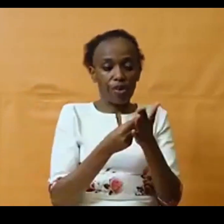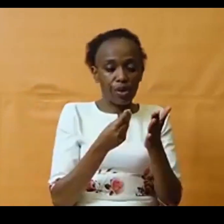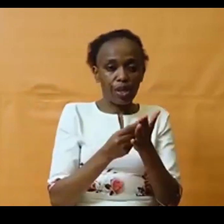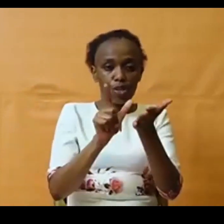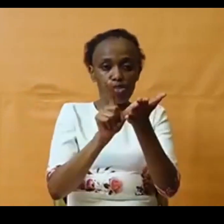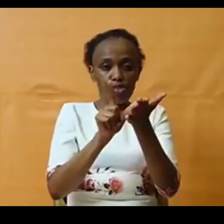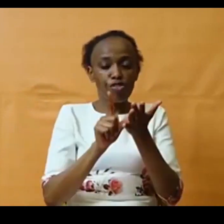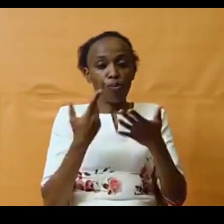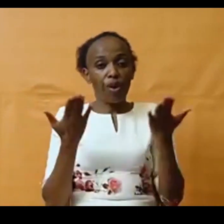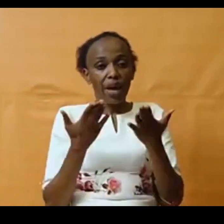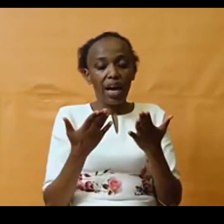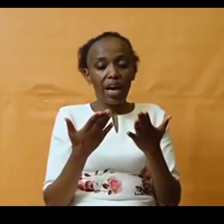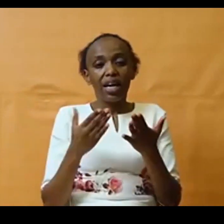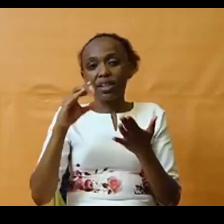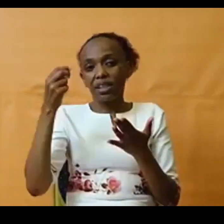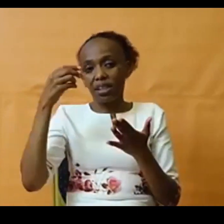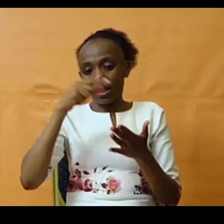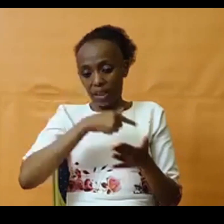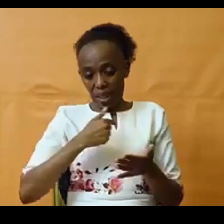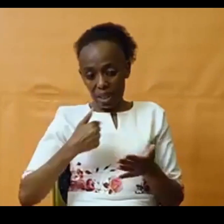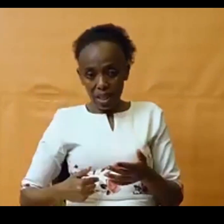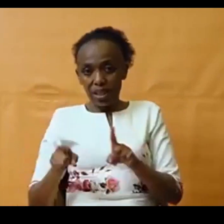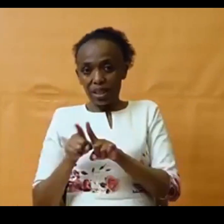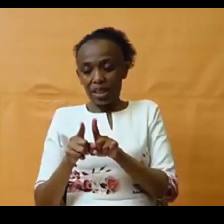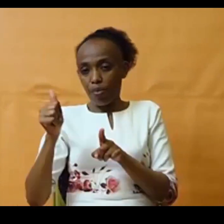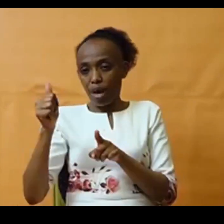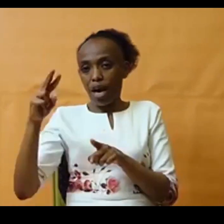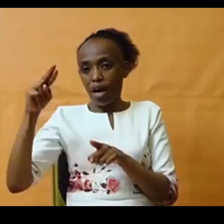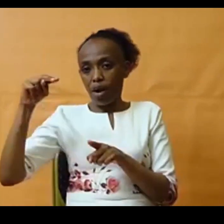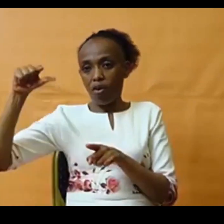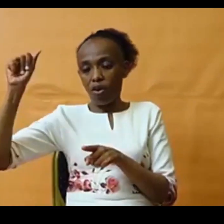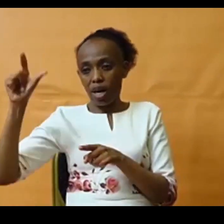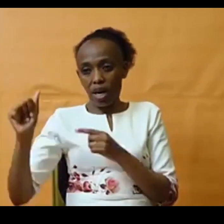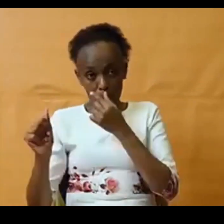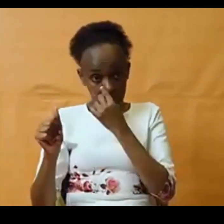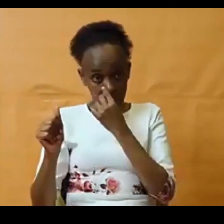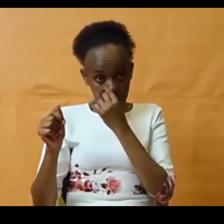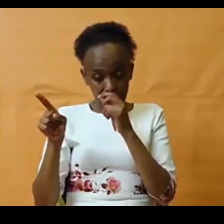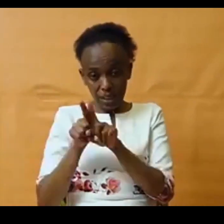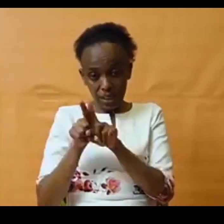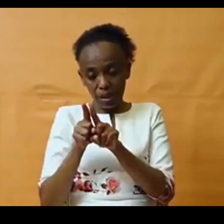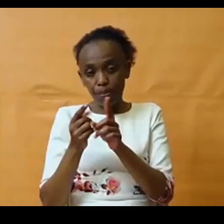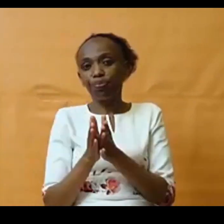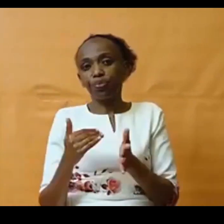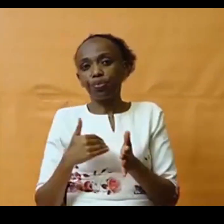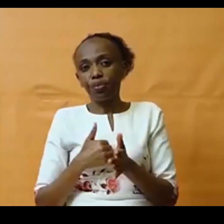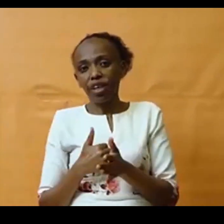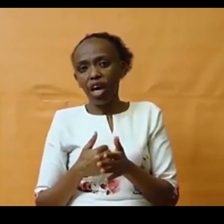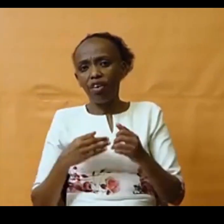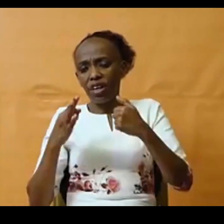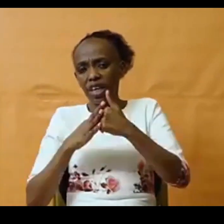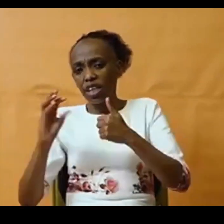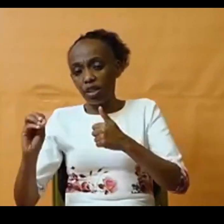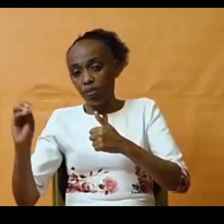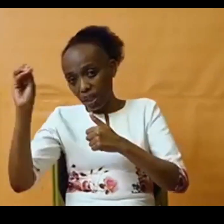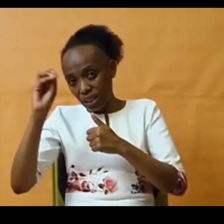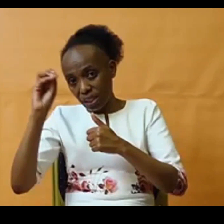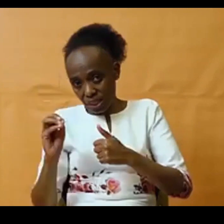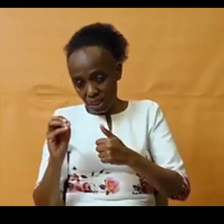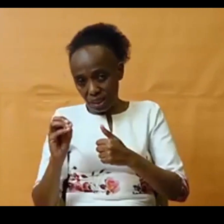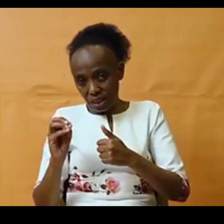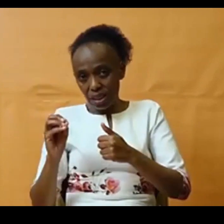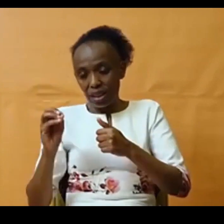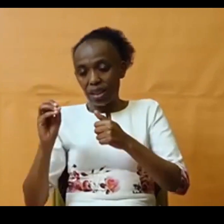Angola, yes, with natural resources, we can discuss whether that's a good or a bad thing, has 80% of its bilateral debt to